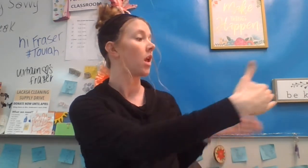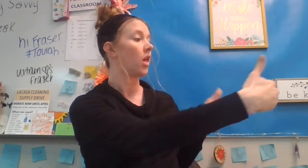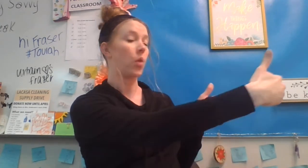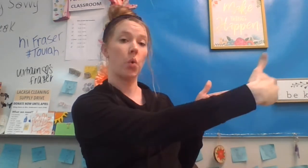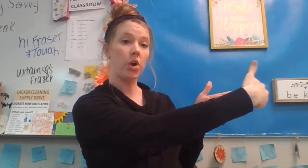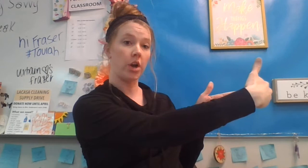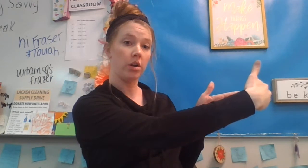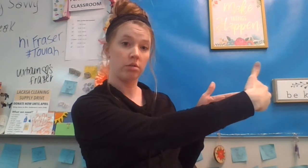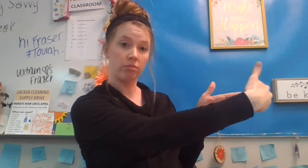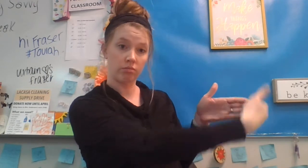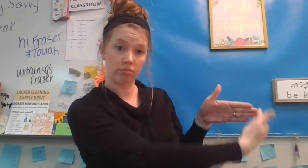In the corner,